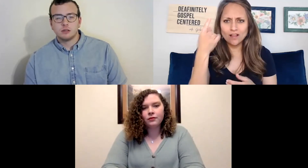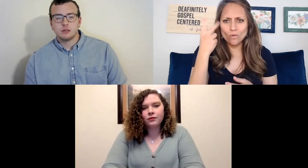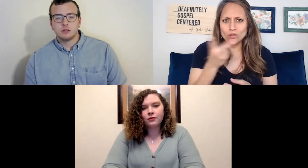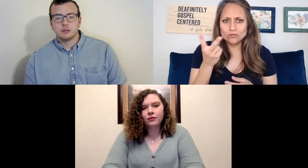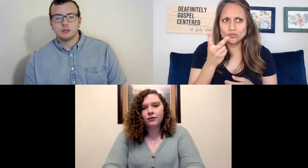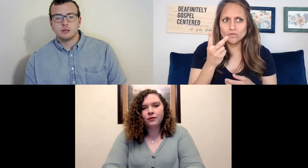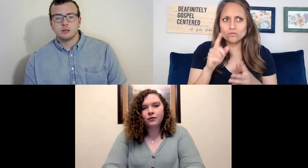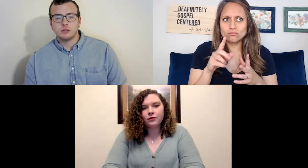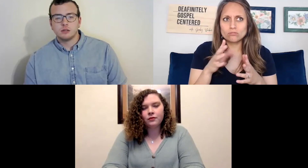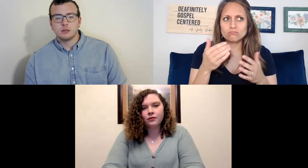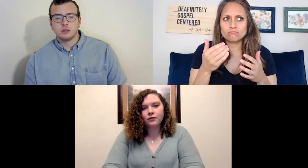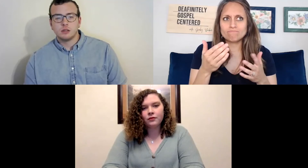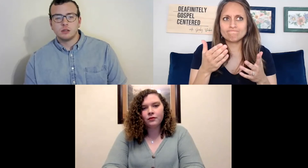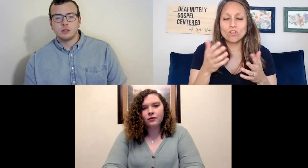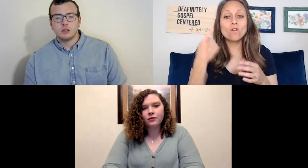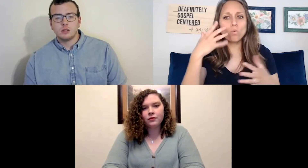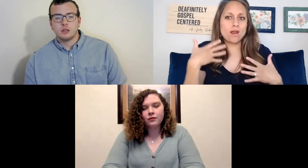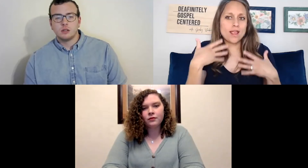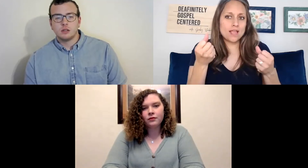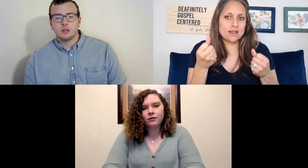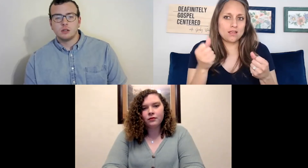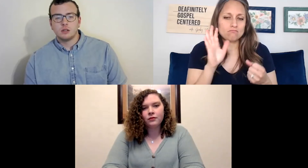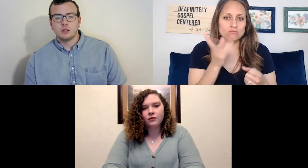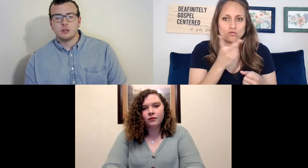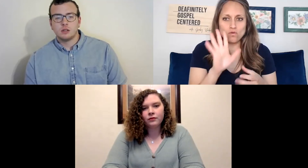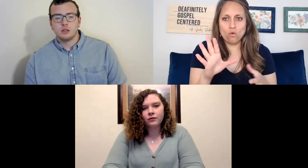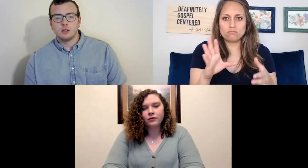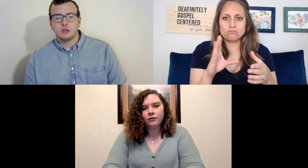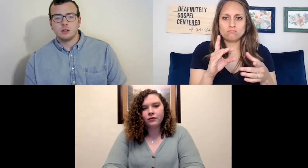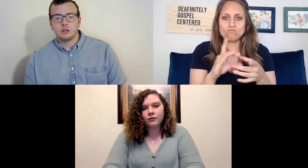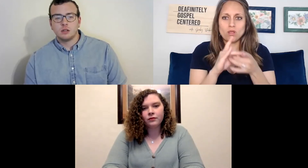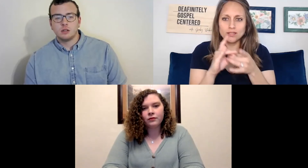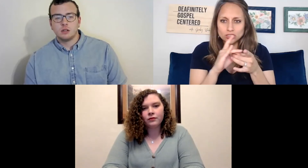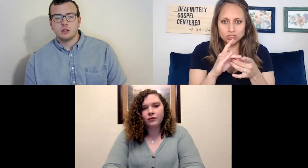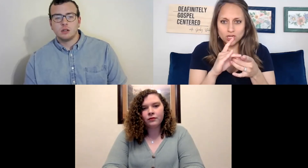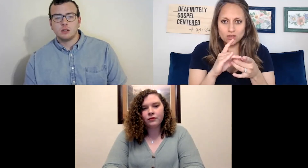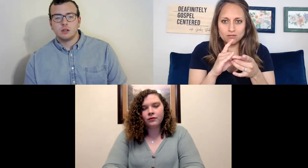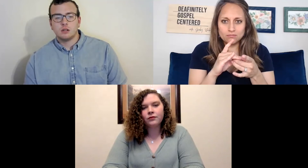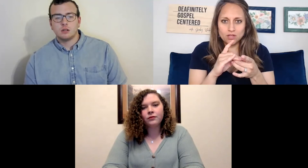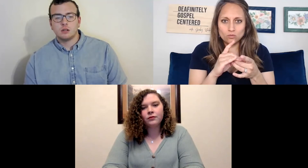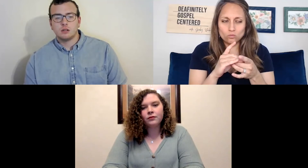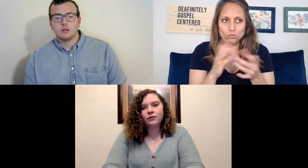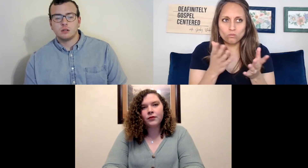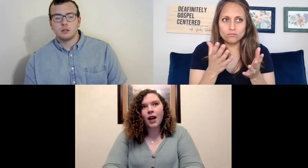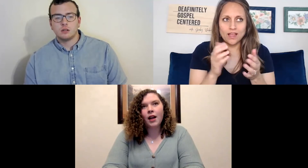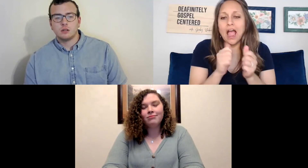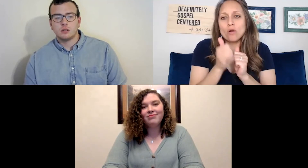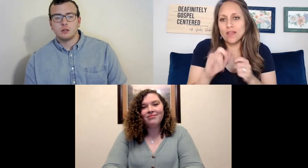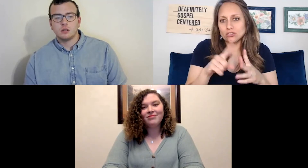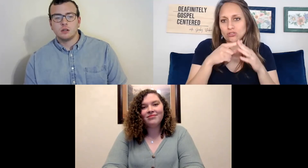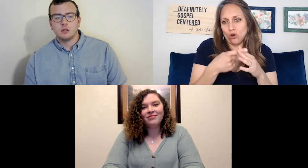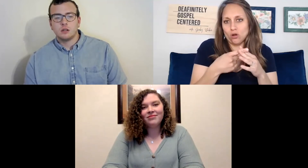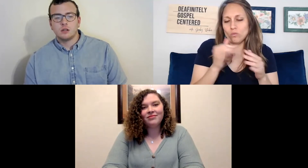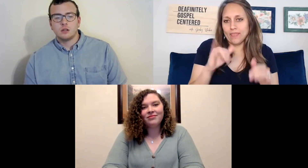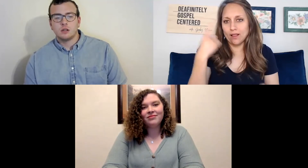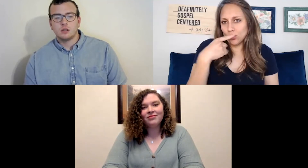go through and experience. For healing, for that process for healing, what did that look like in your relationship after that